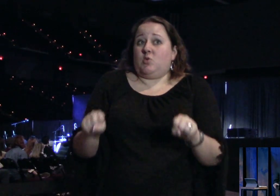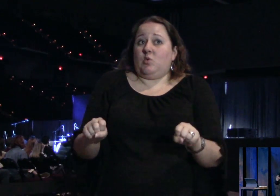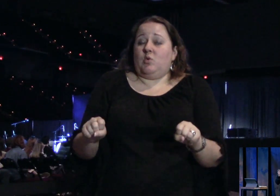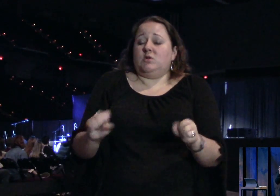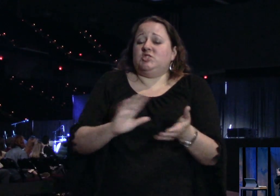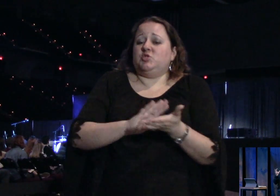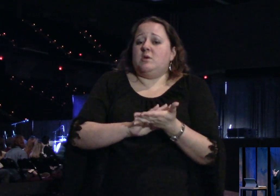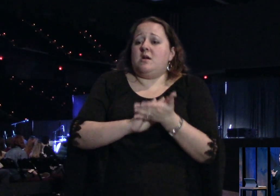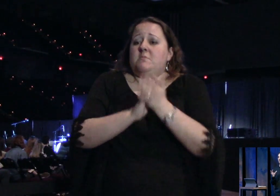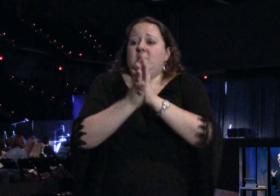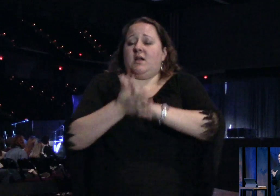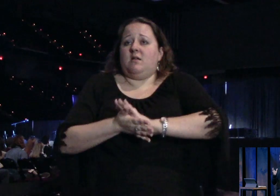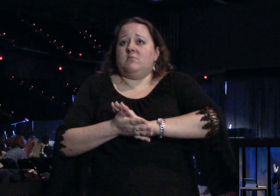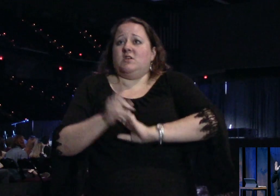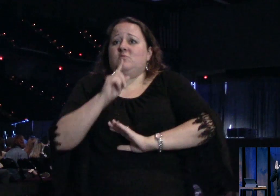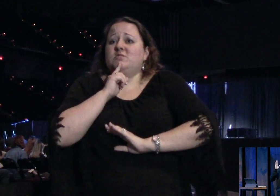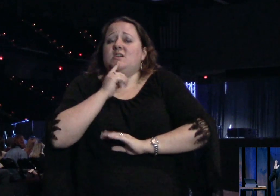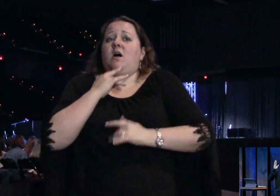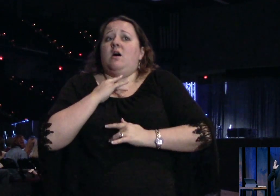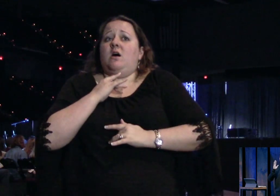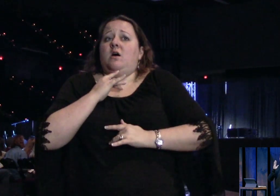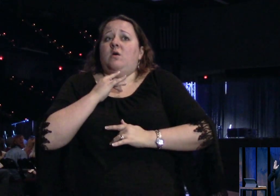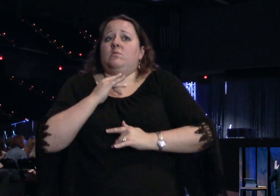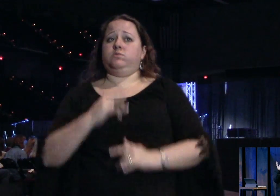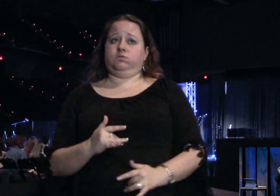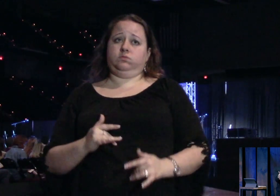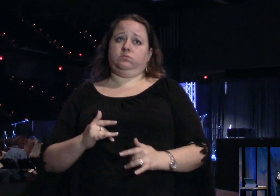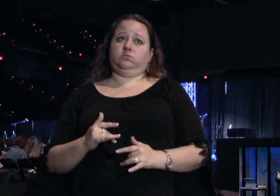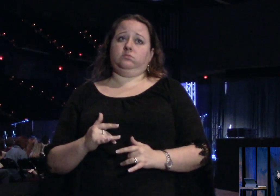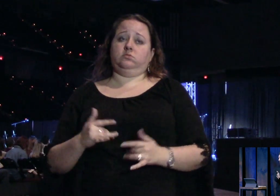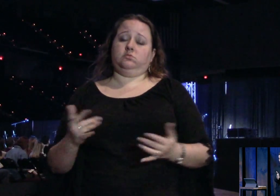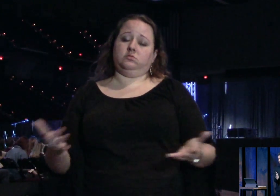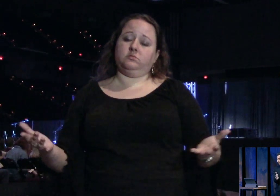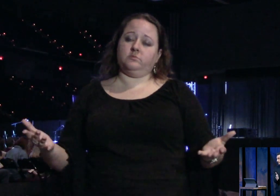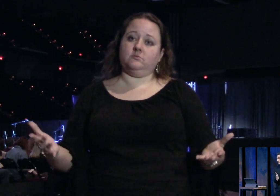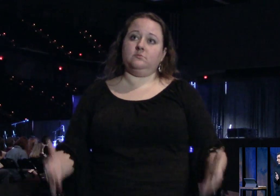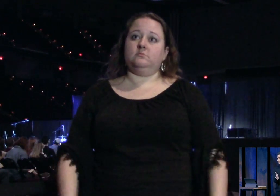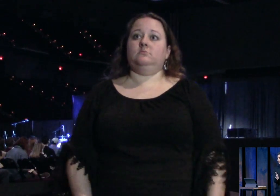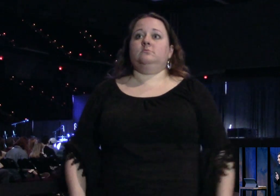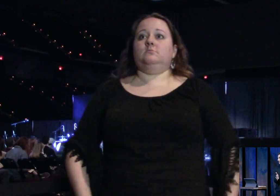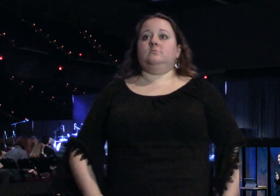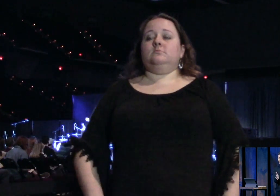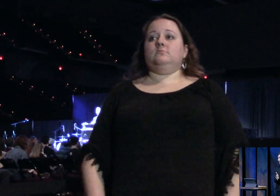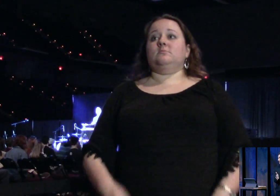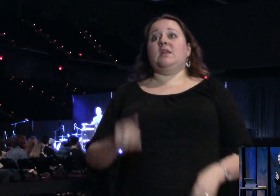has the potential to be very depressing.